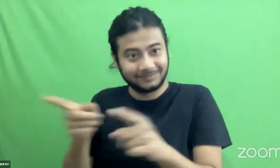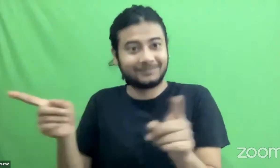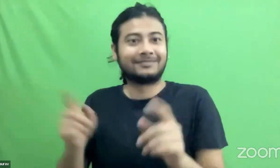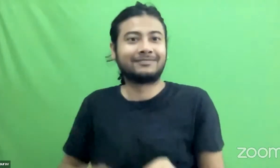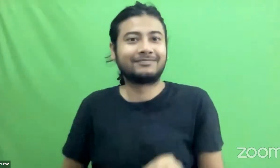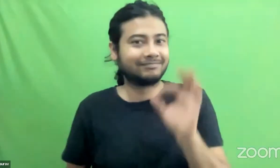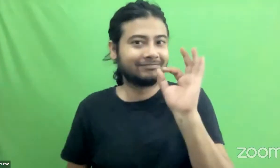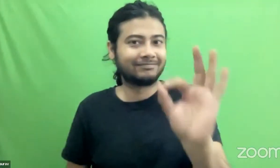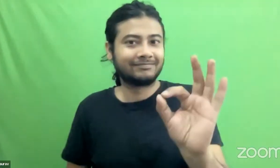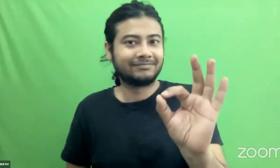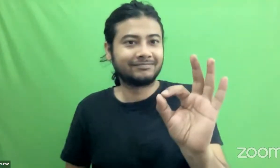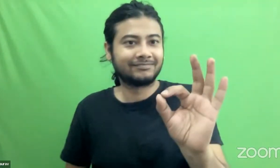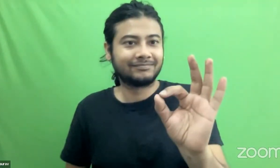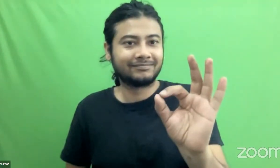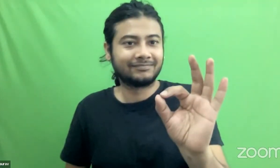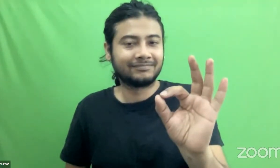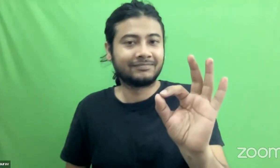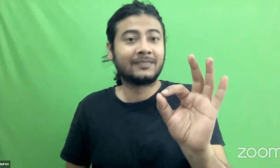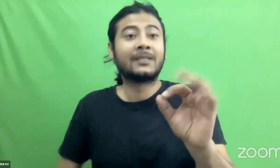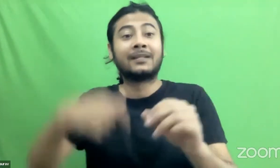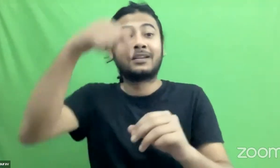Any questions? If possible, please text.